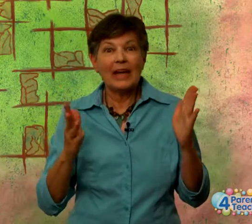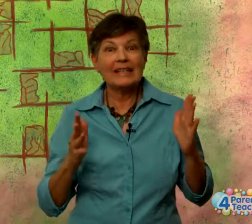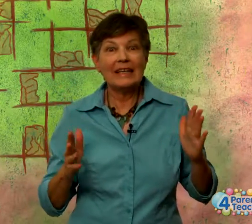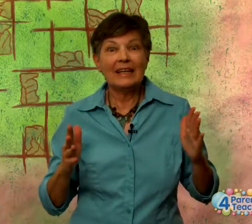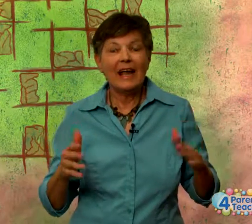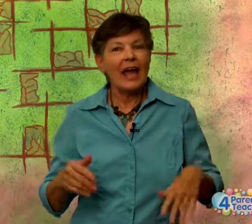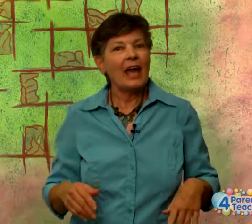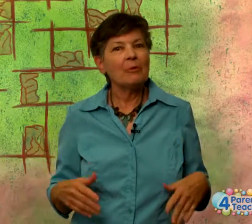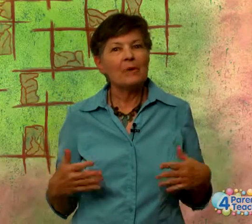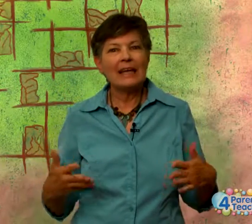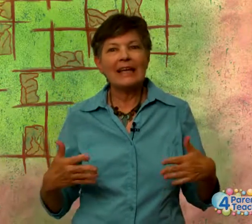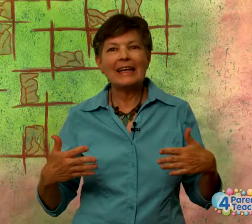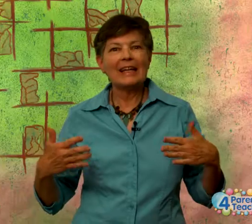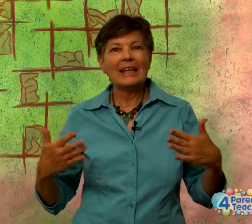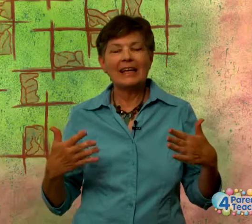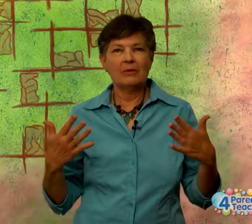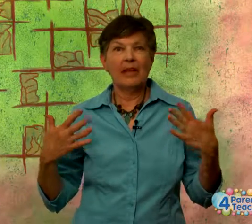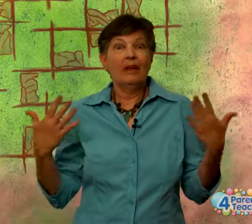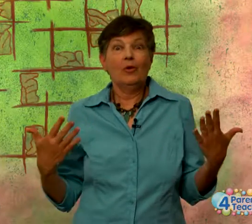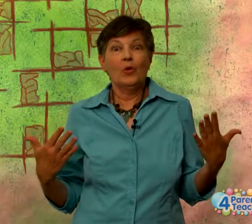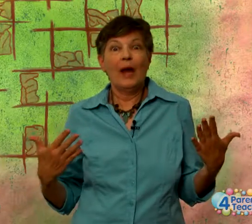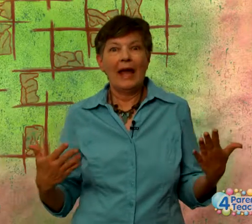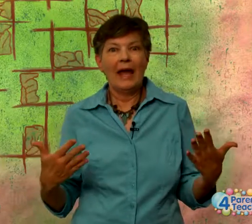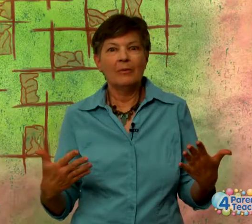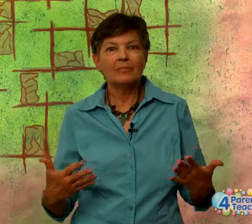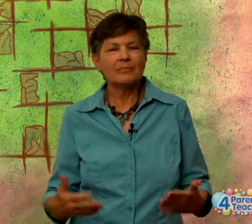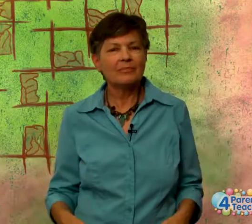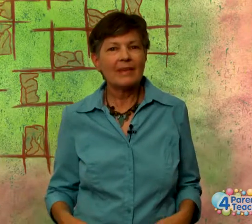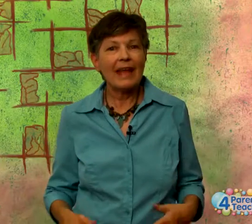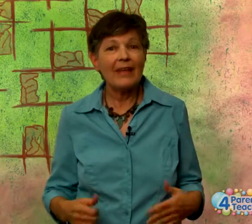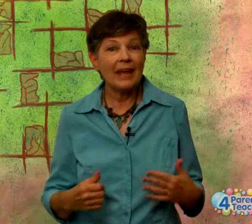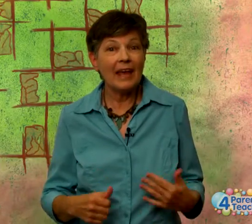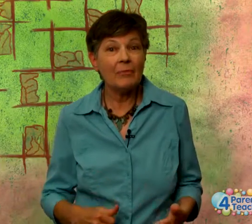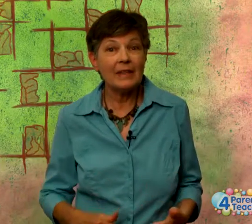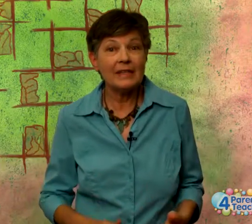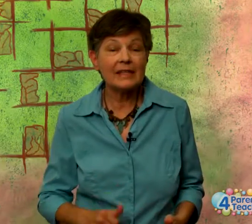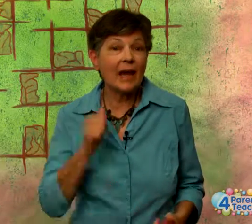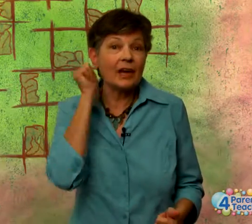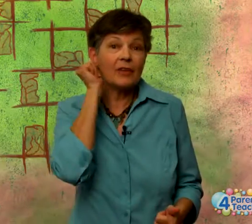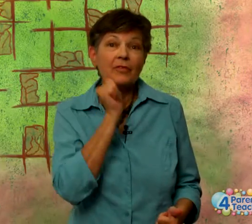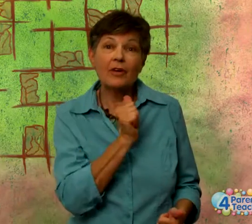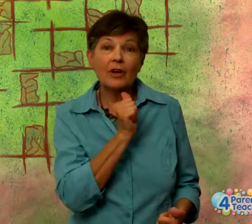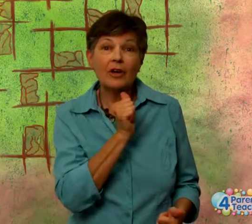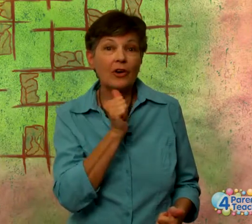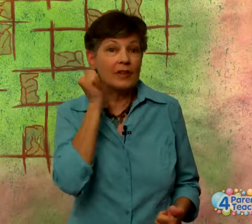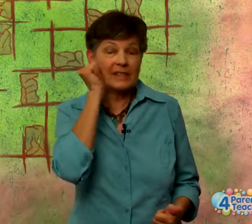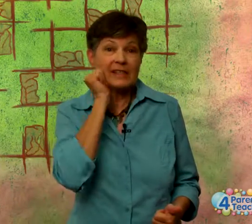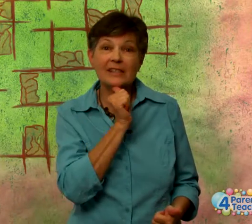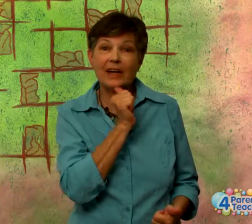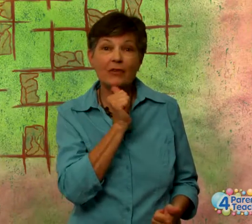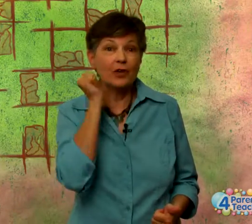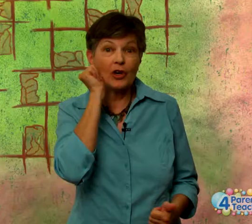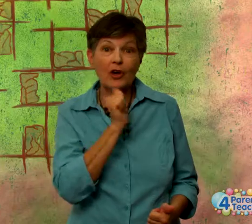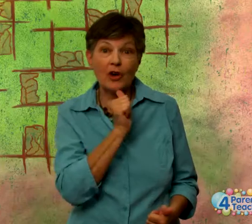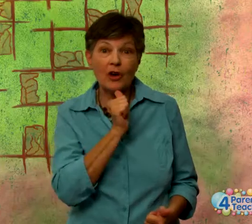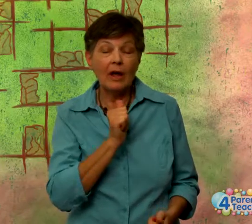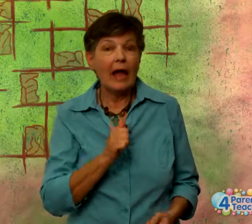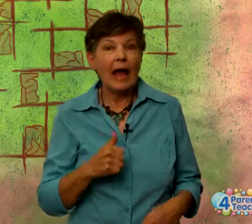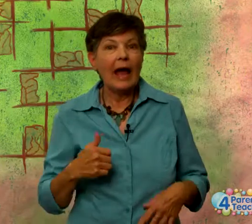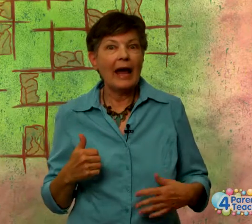I did. And immediately the kids, they don't know who I am. And they gave me the sign of, this is a sign for girl. And I